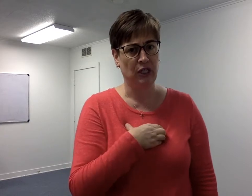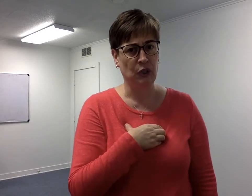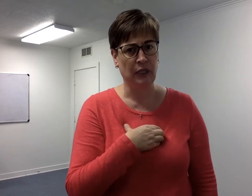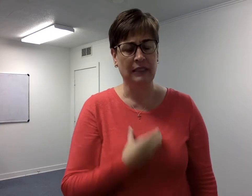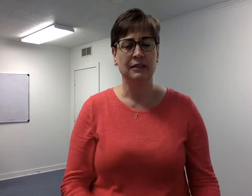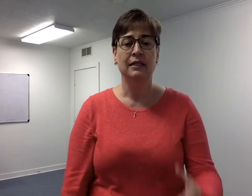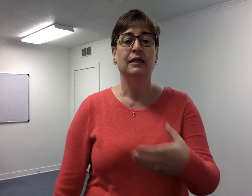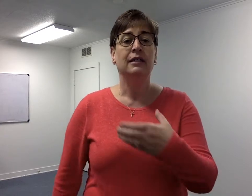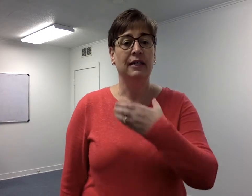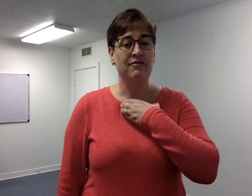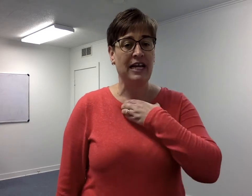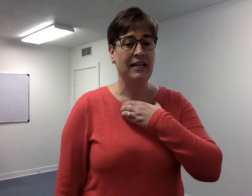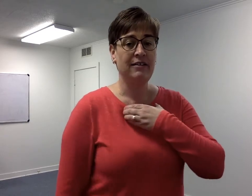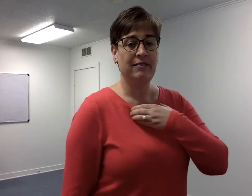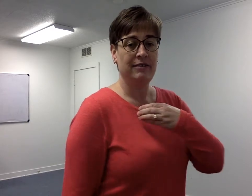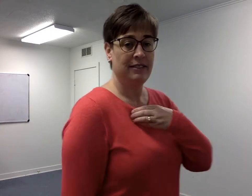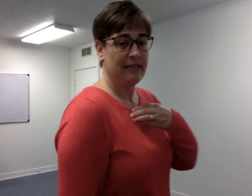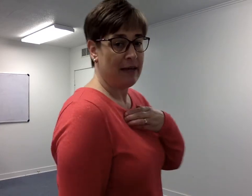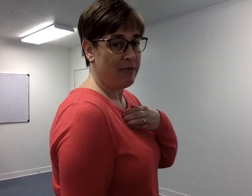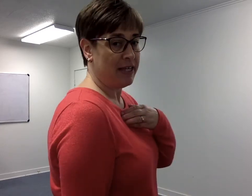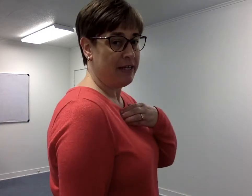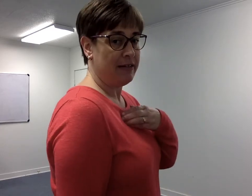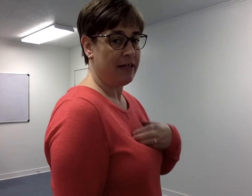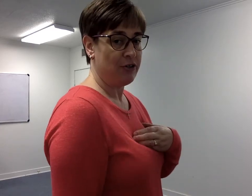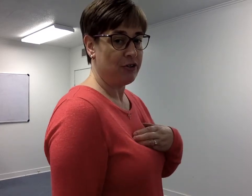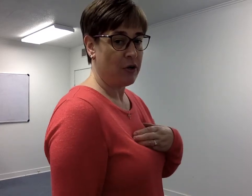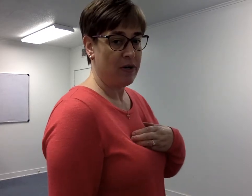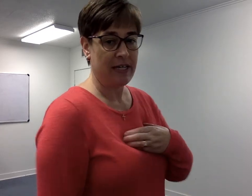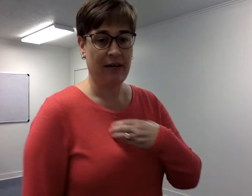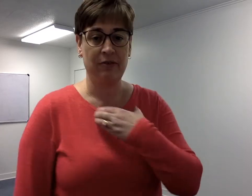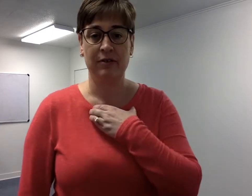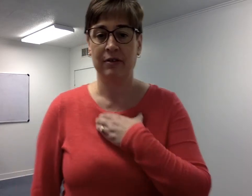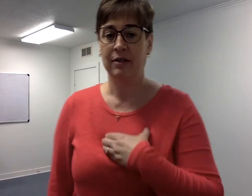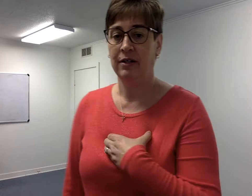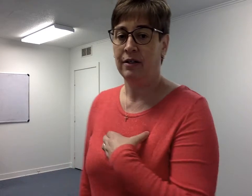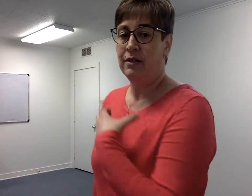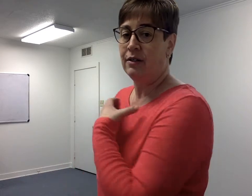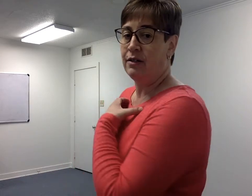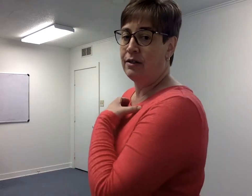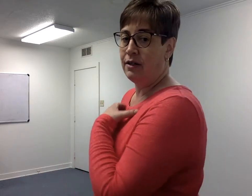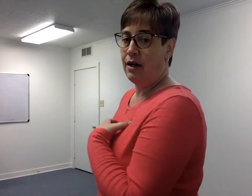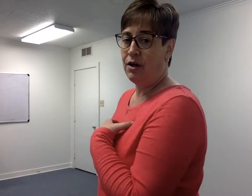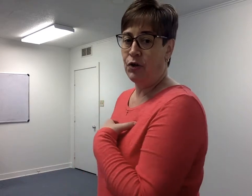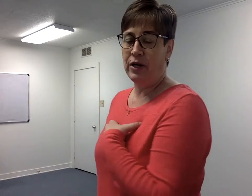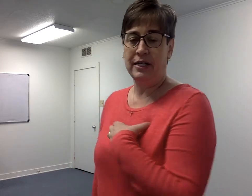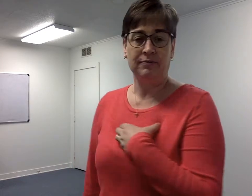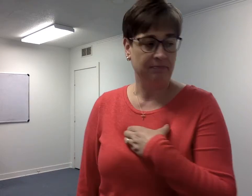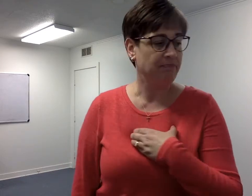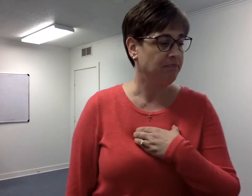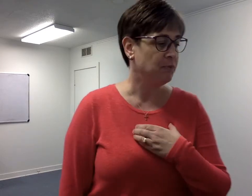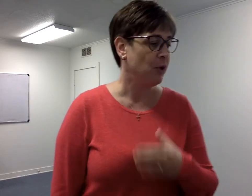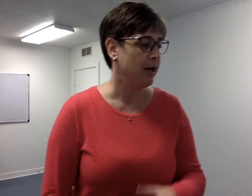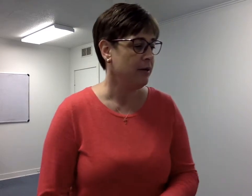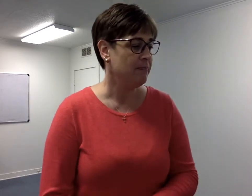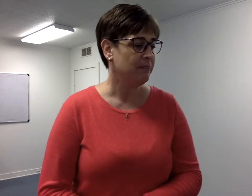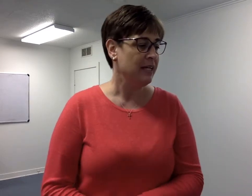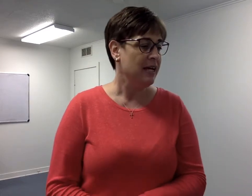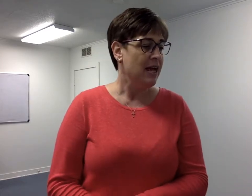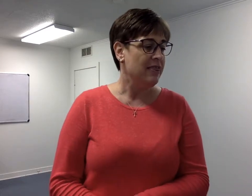hungry. Left hand is the same thing, and you're just going down. Hungry. Okay? Then